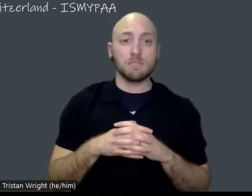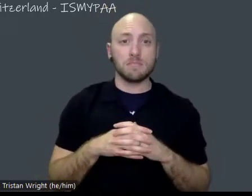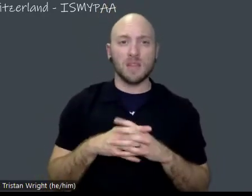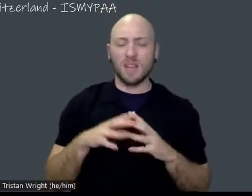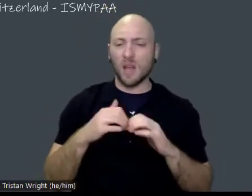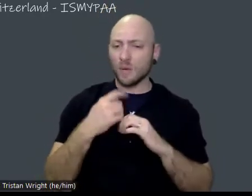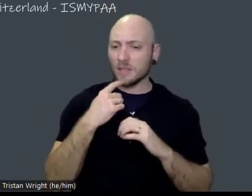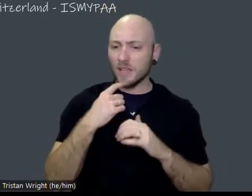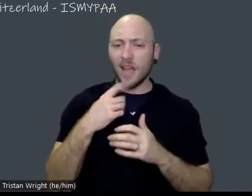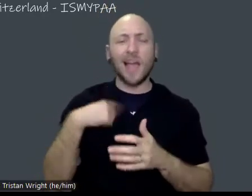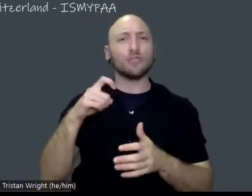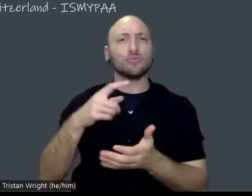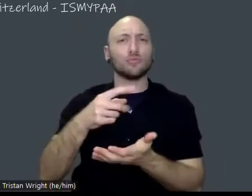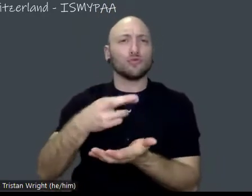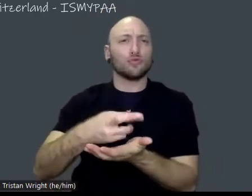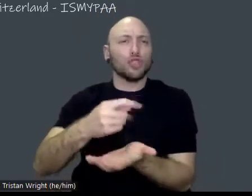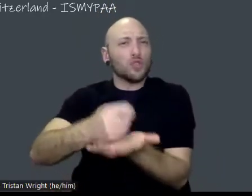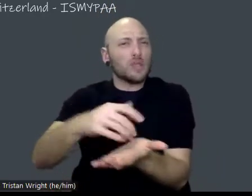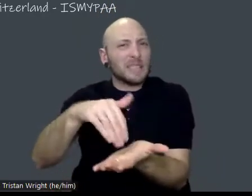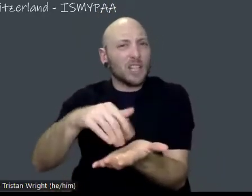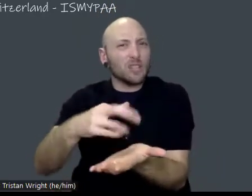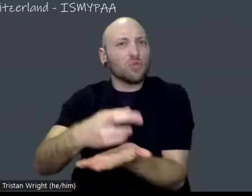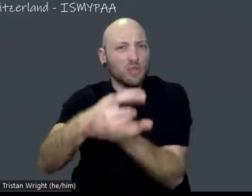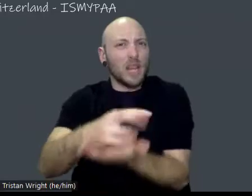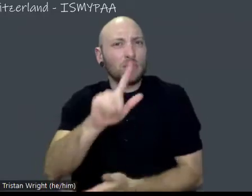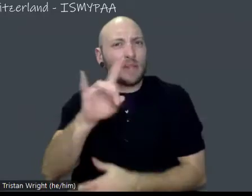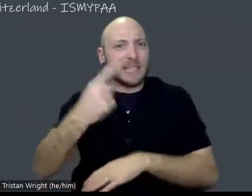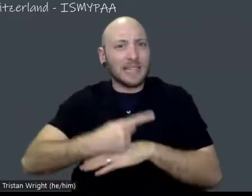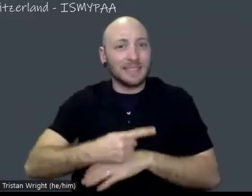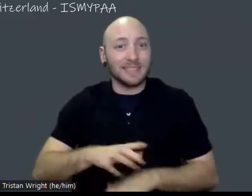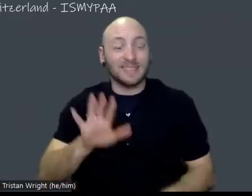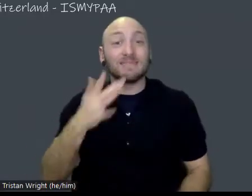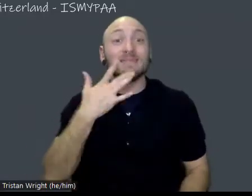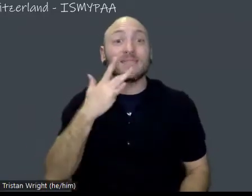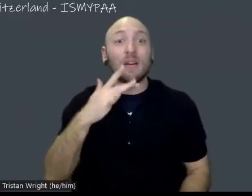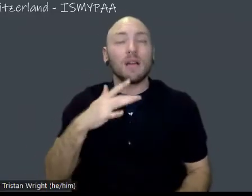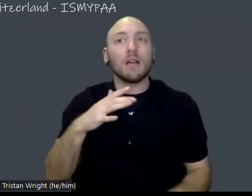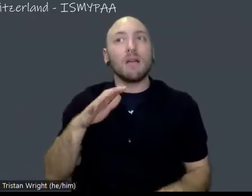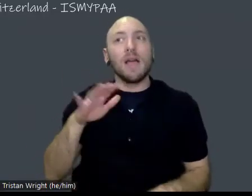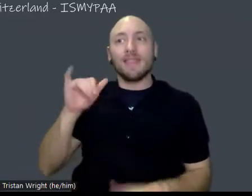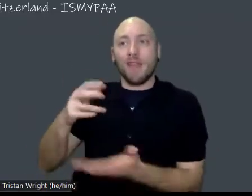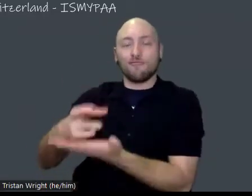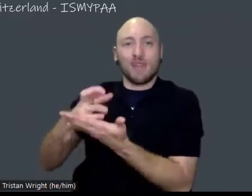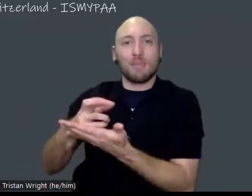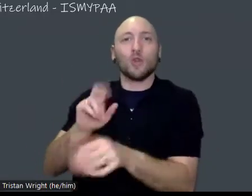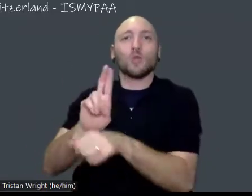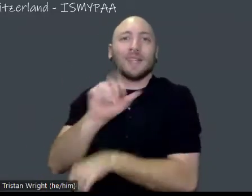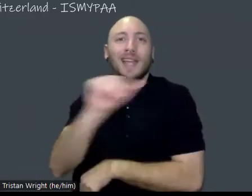in a treatment center for 28 days. Lucky me, it was based on AA principle and